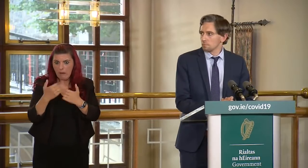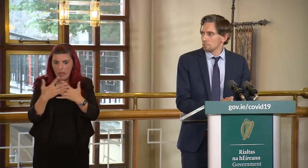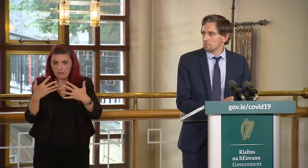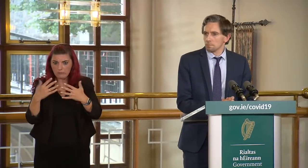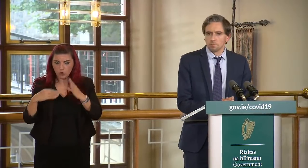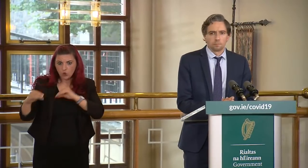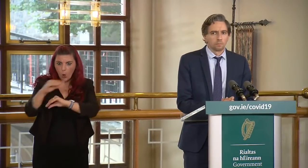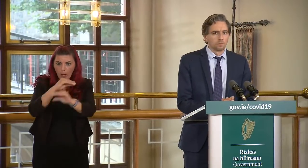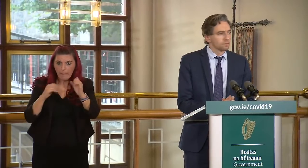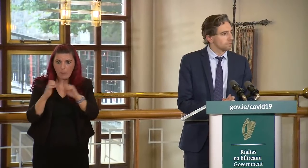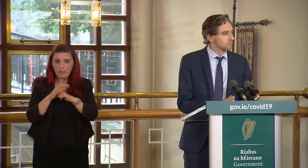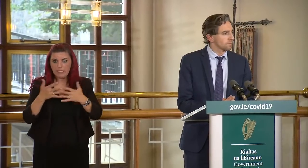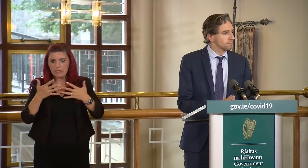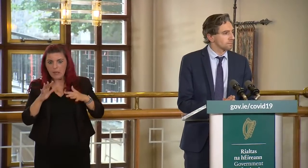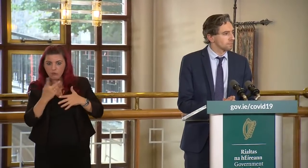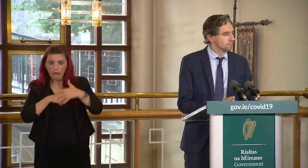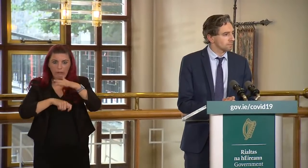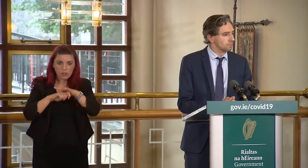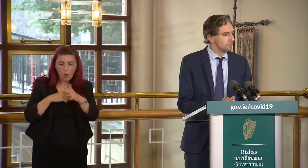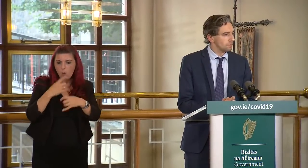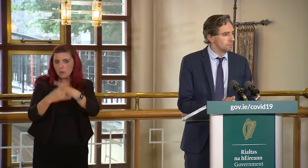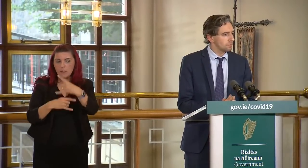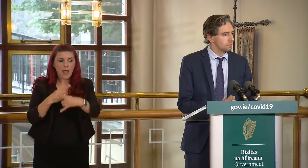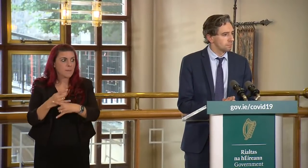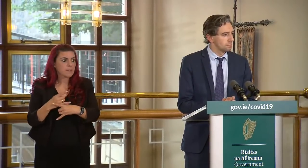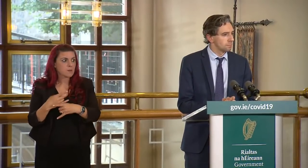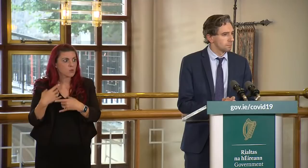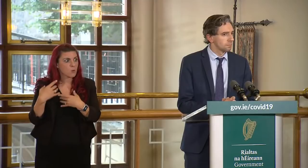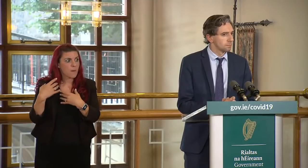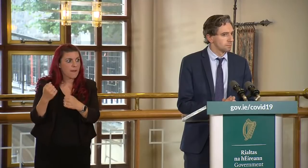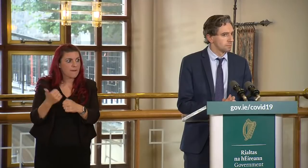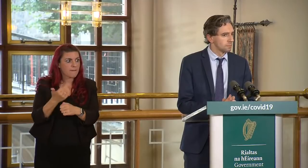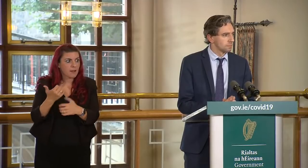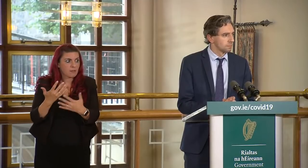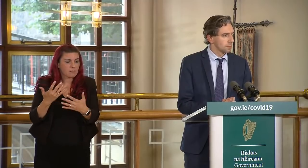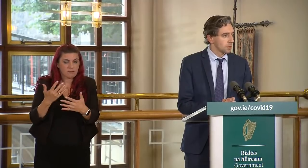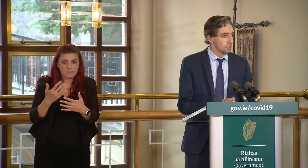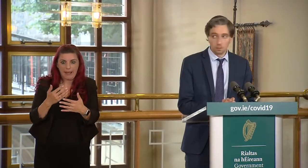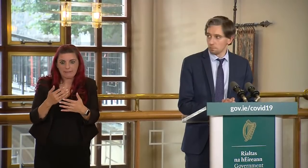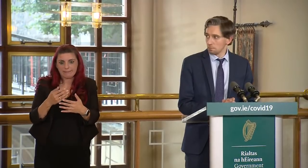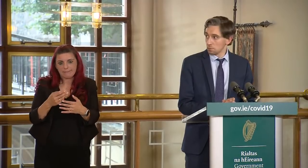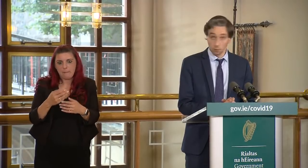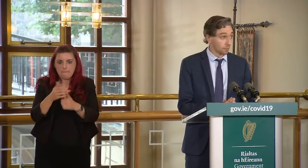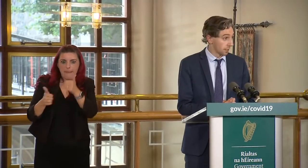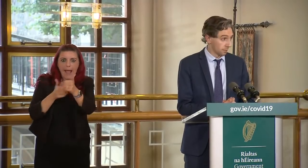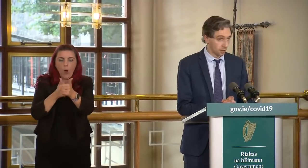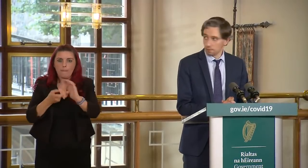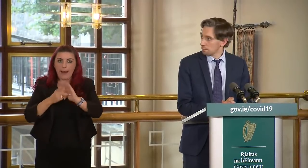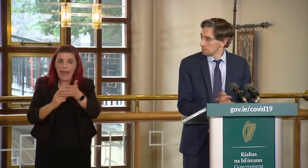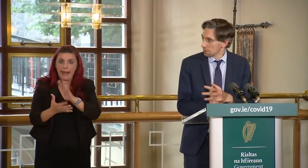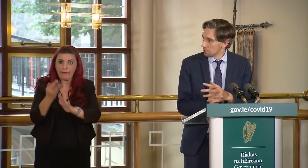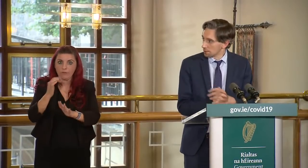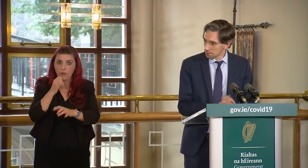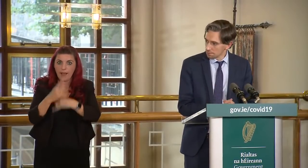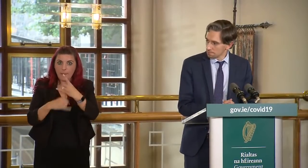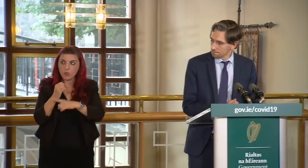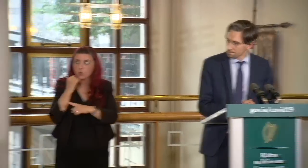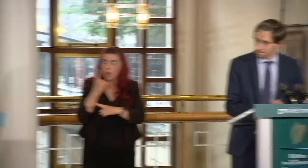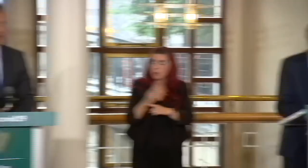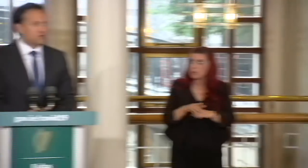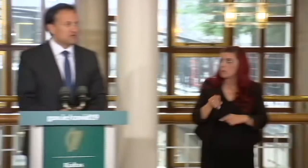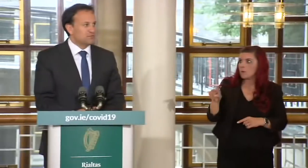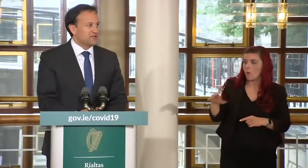afternoon. Is there an arrangement in place, and if so, who is that Taoiseach? So there's